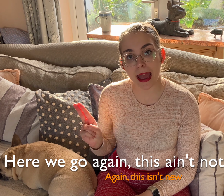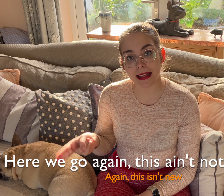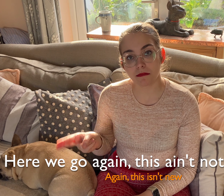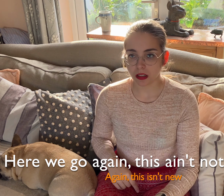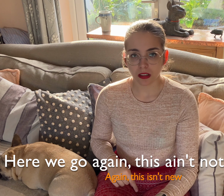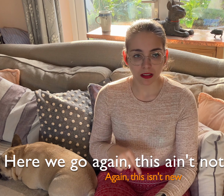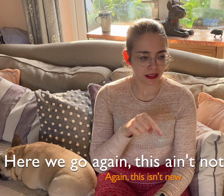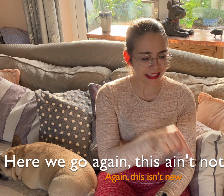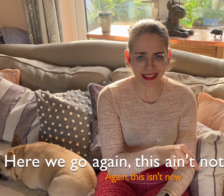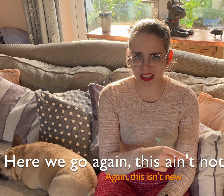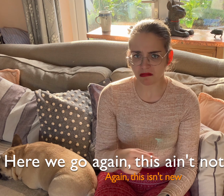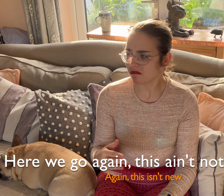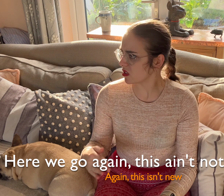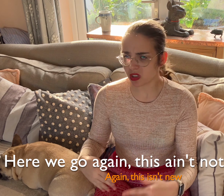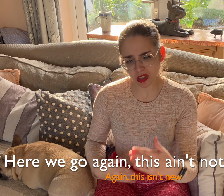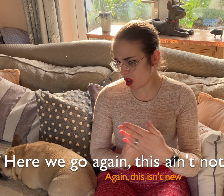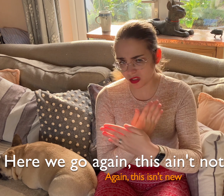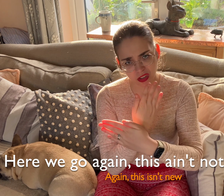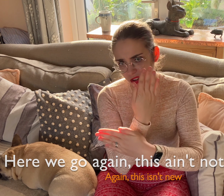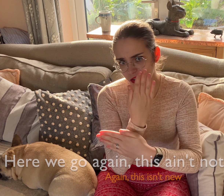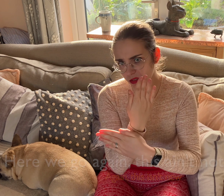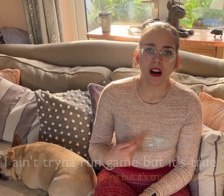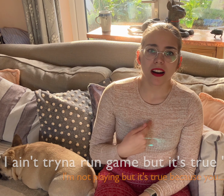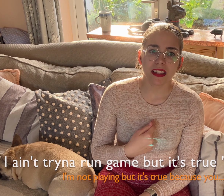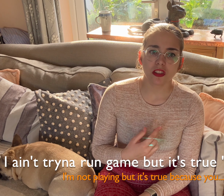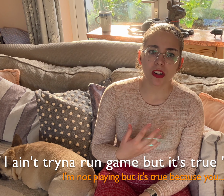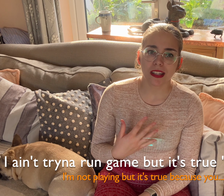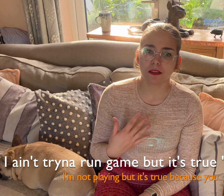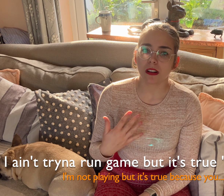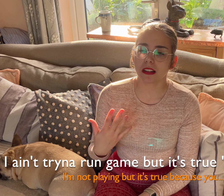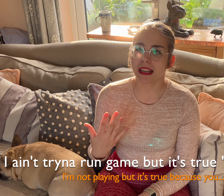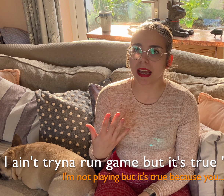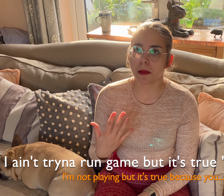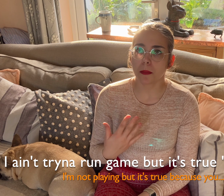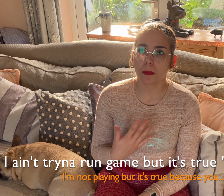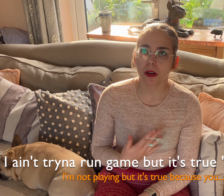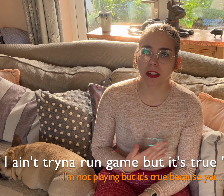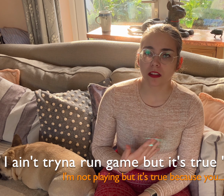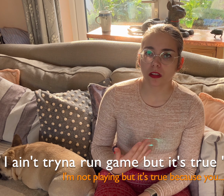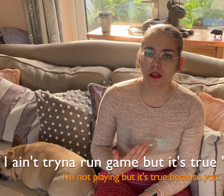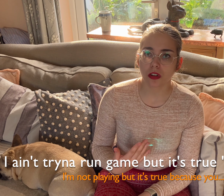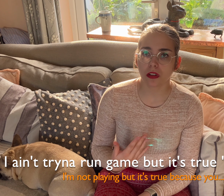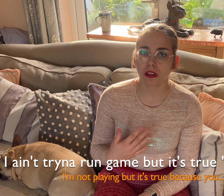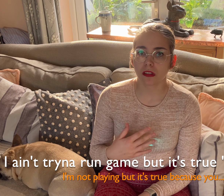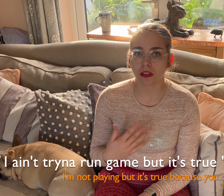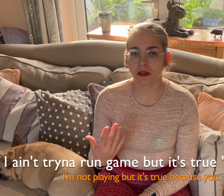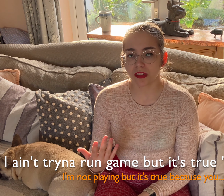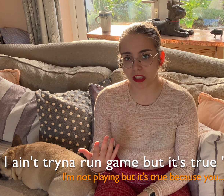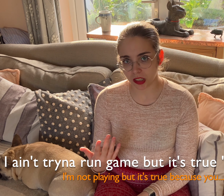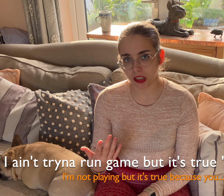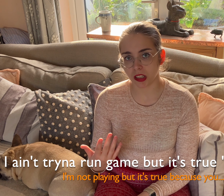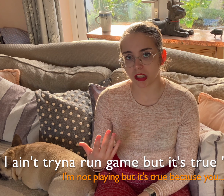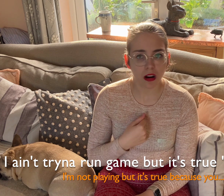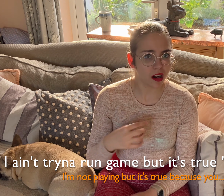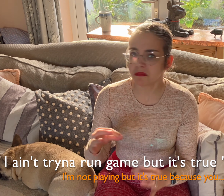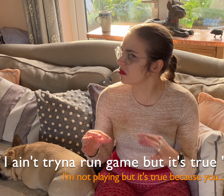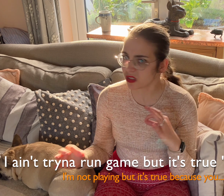this is not new. ain't trying the wrong game, but it's true because of you. I'm not